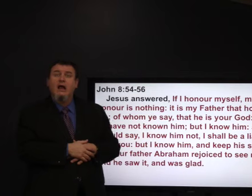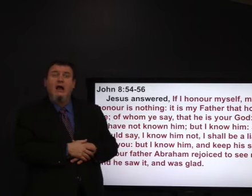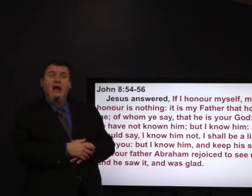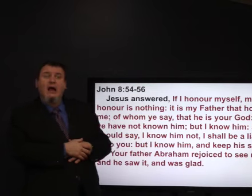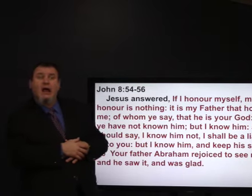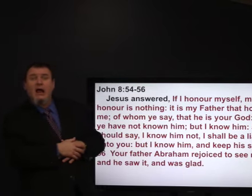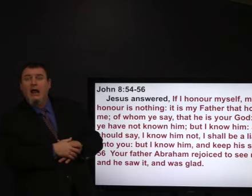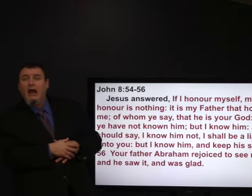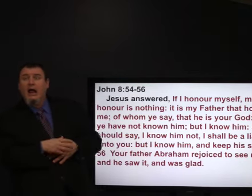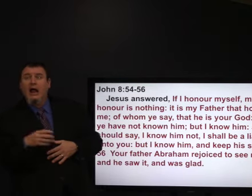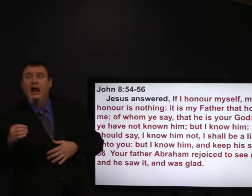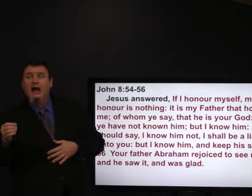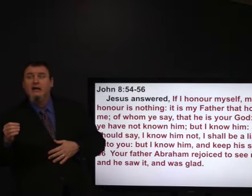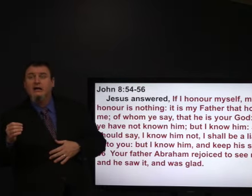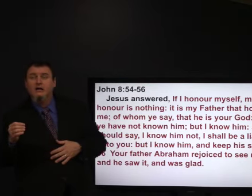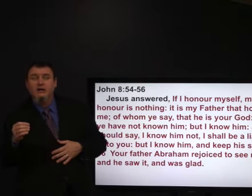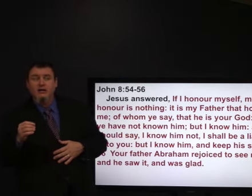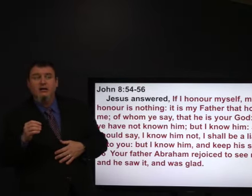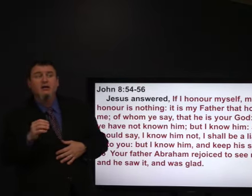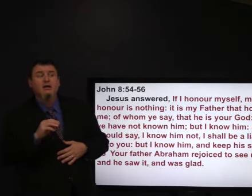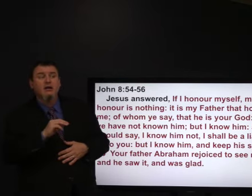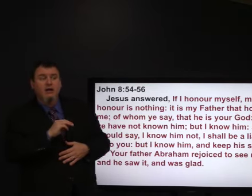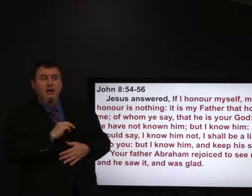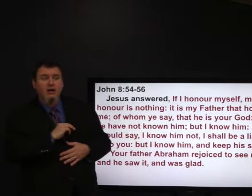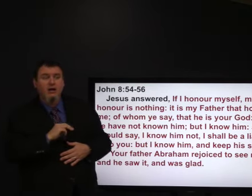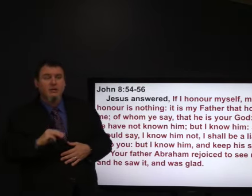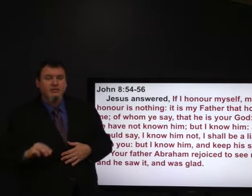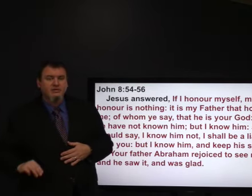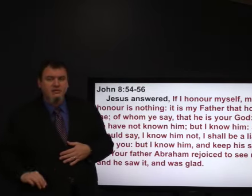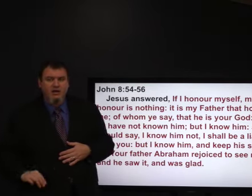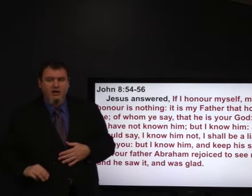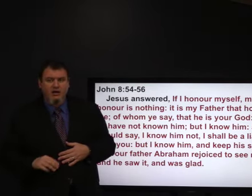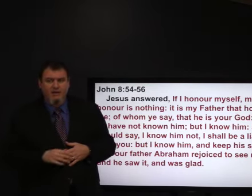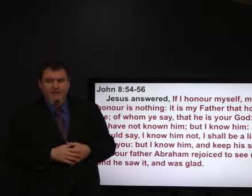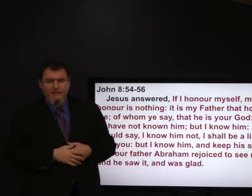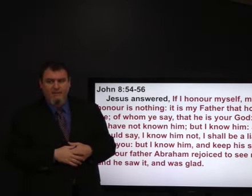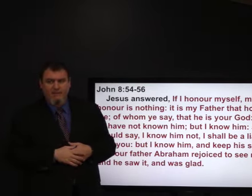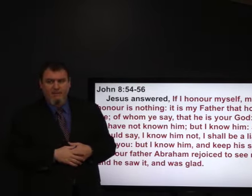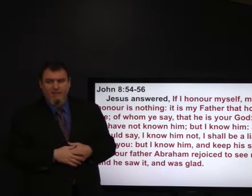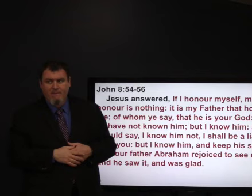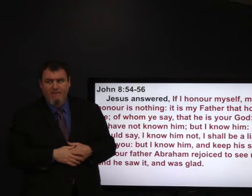The family, the descendants, and the Messiah.